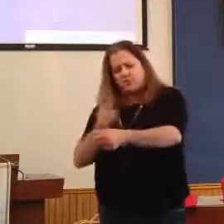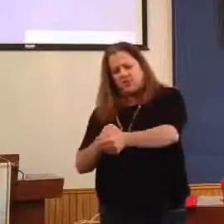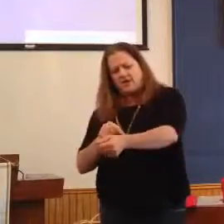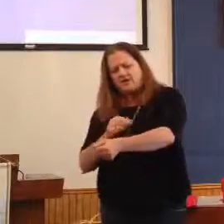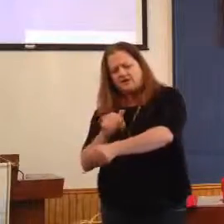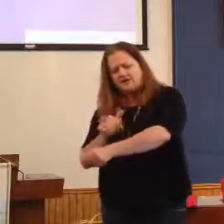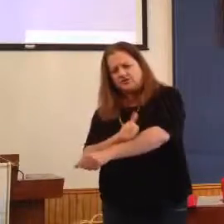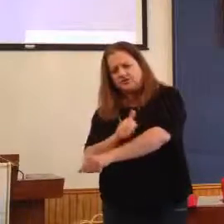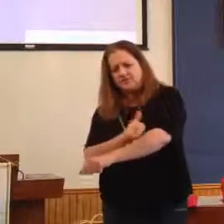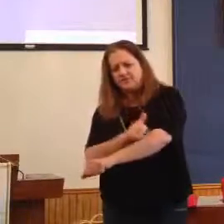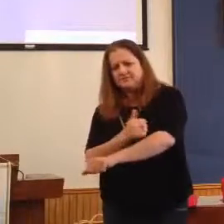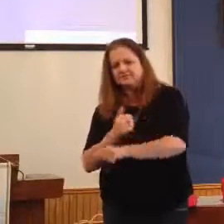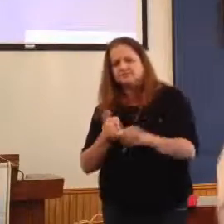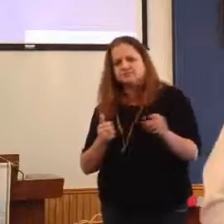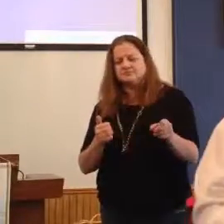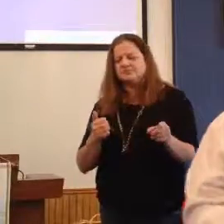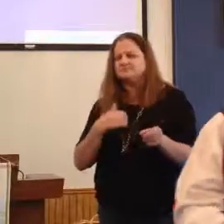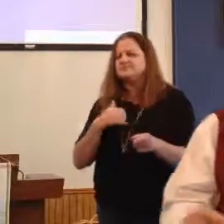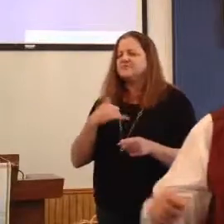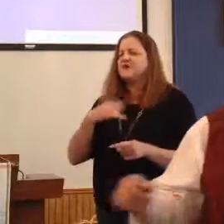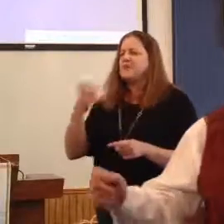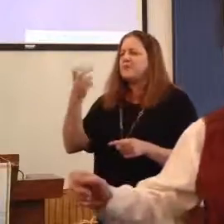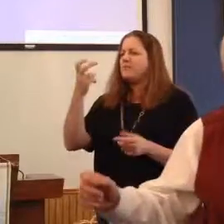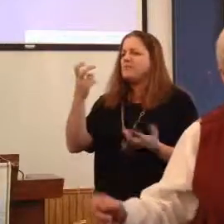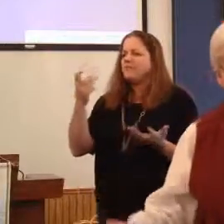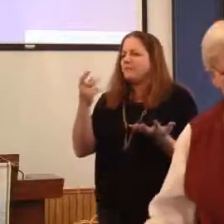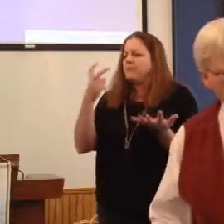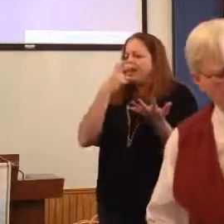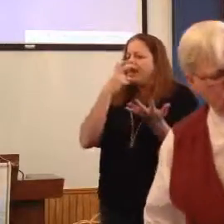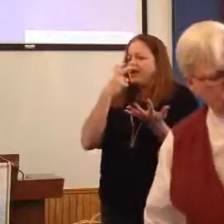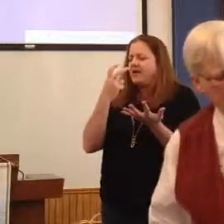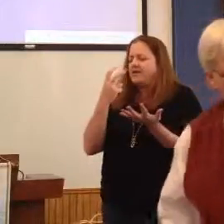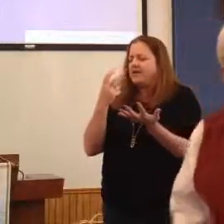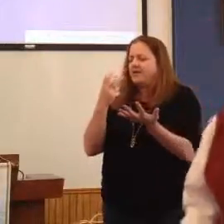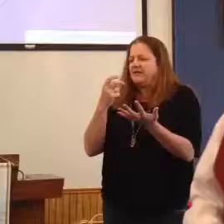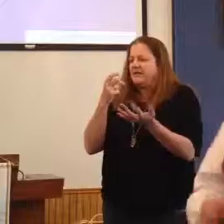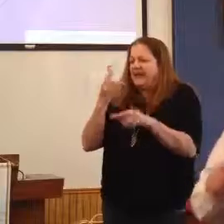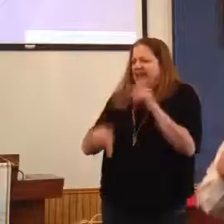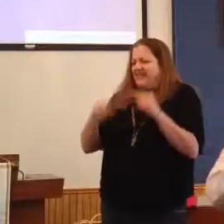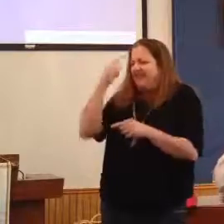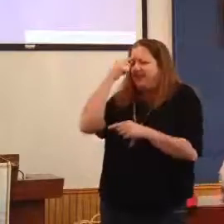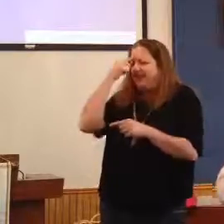of, blind, unthinking creatures.